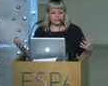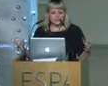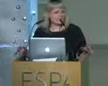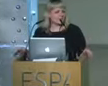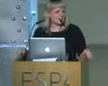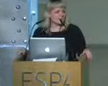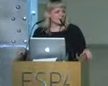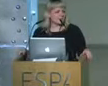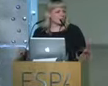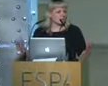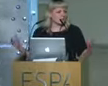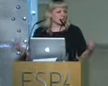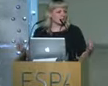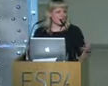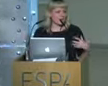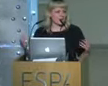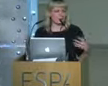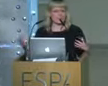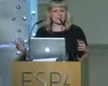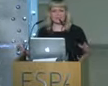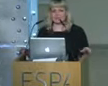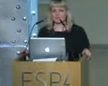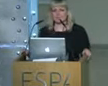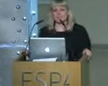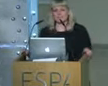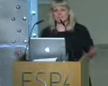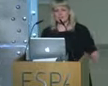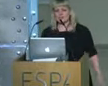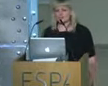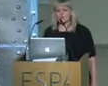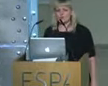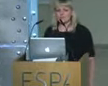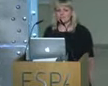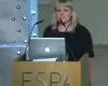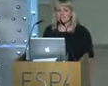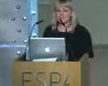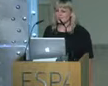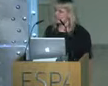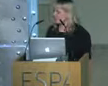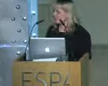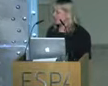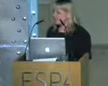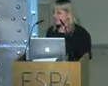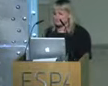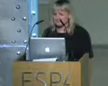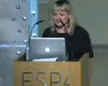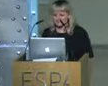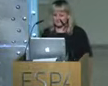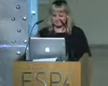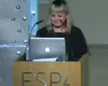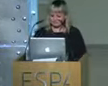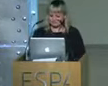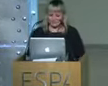I believe that it's an important part of the process of understanding the form and allowing our